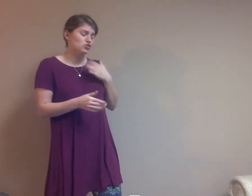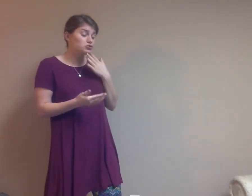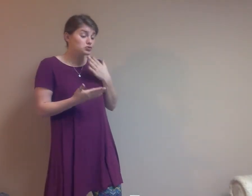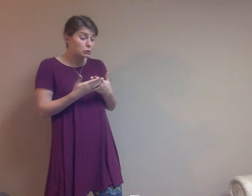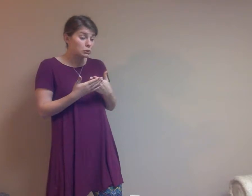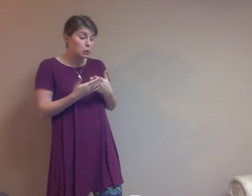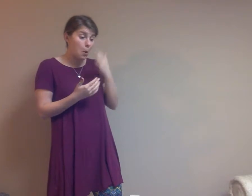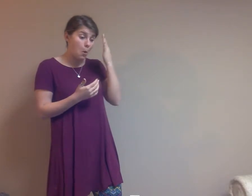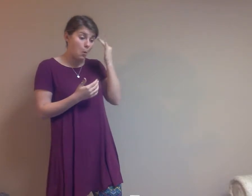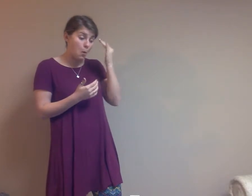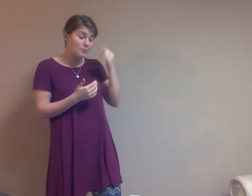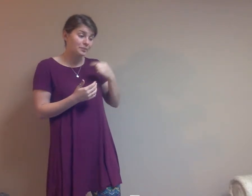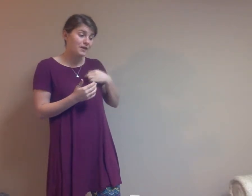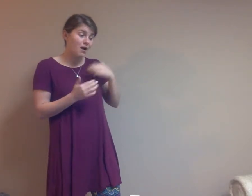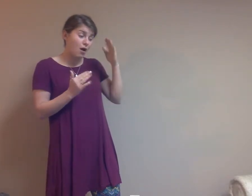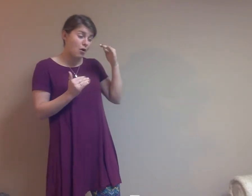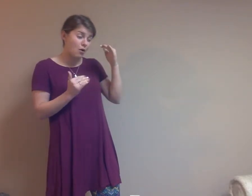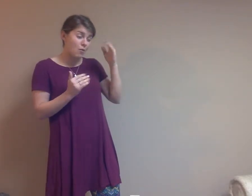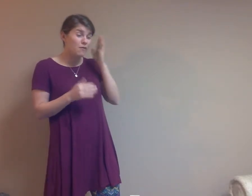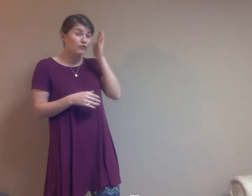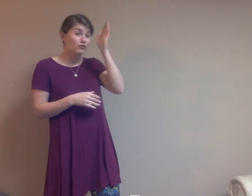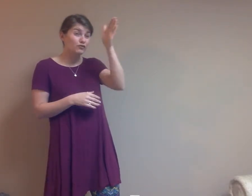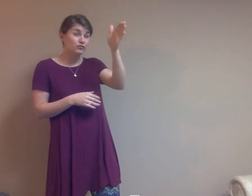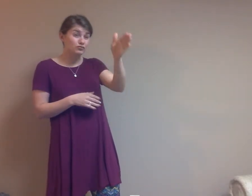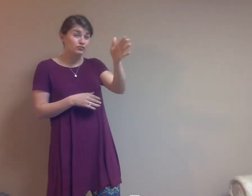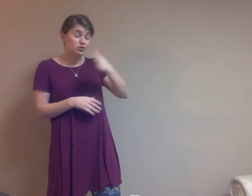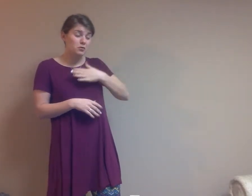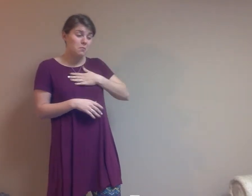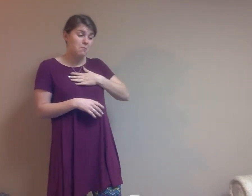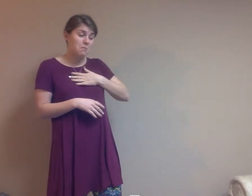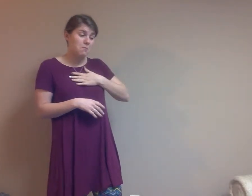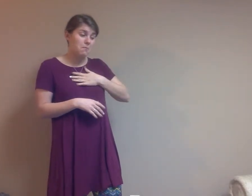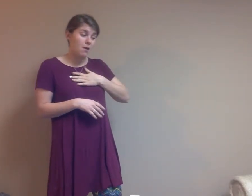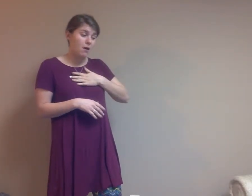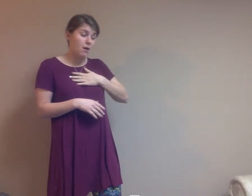it, in the future, it will prove to be for April's benefit.